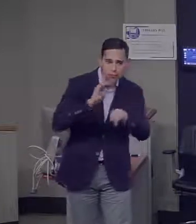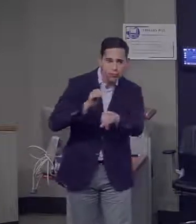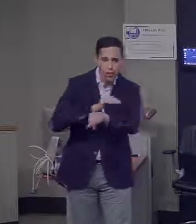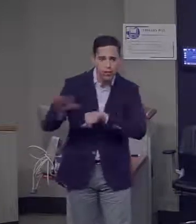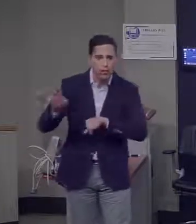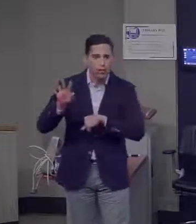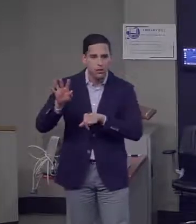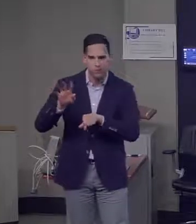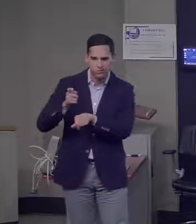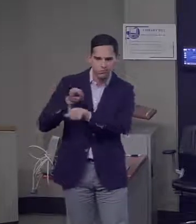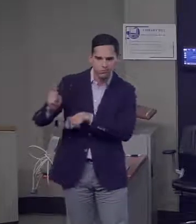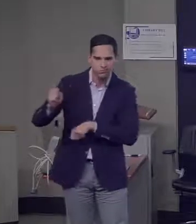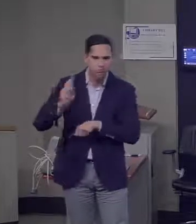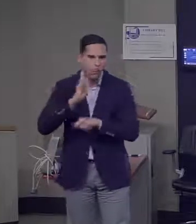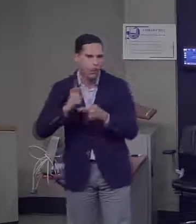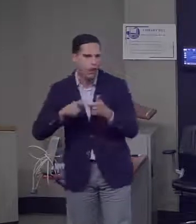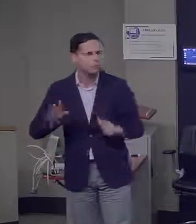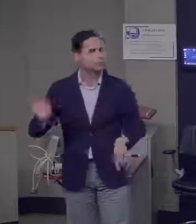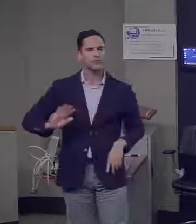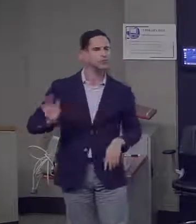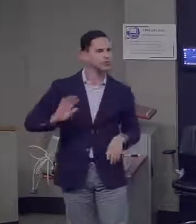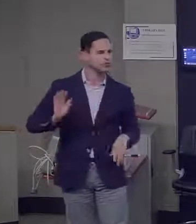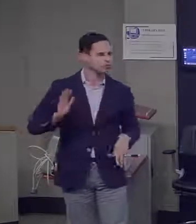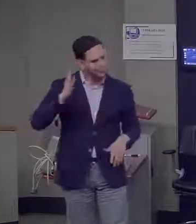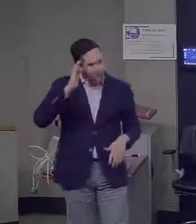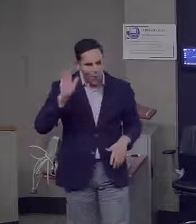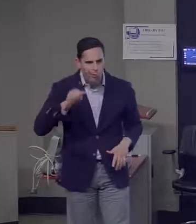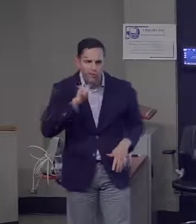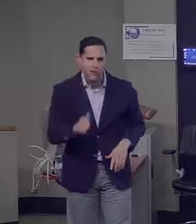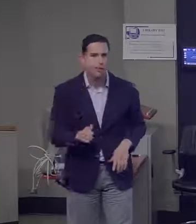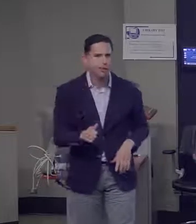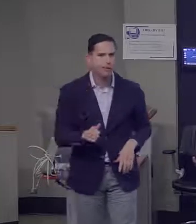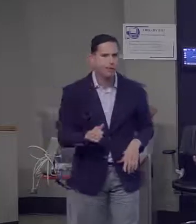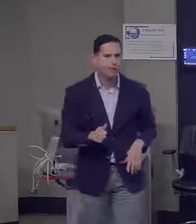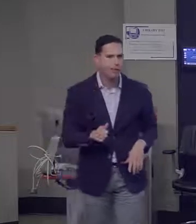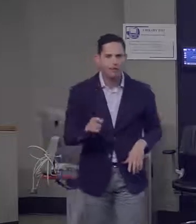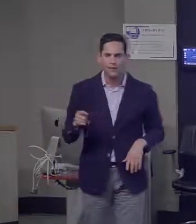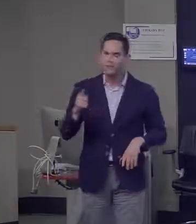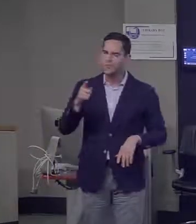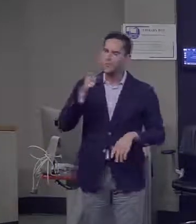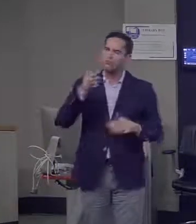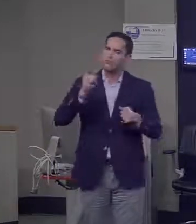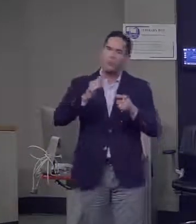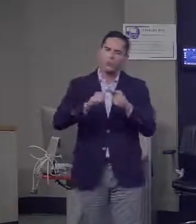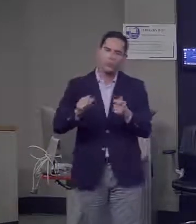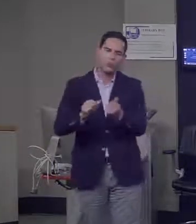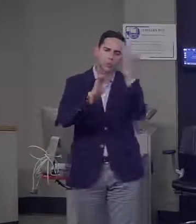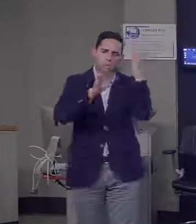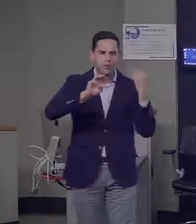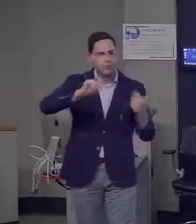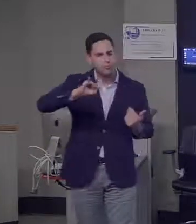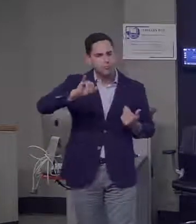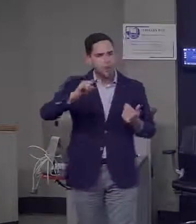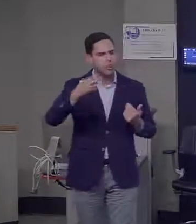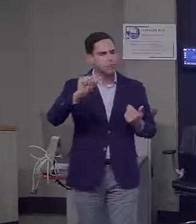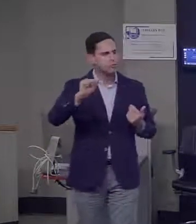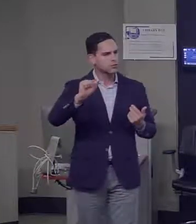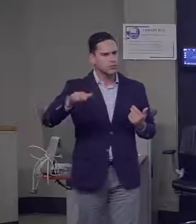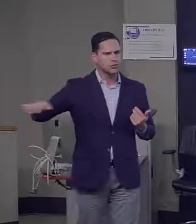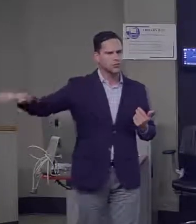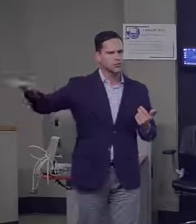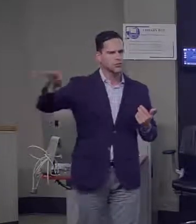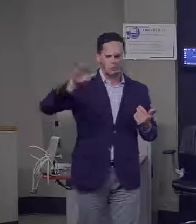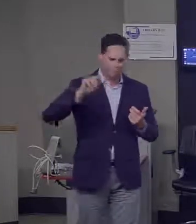language. And there are too many myths out there about how language